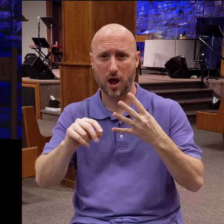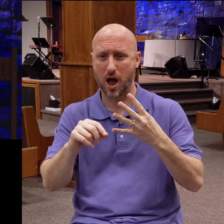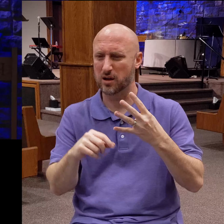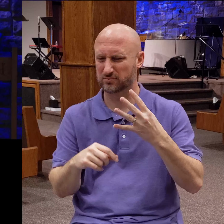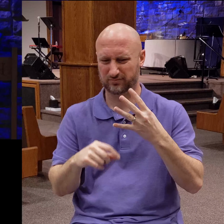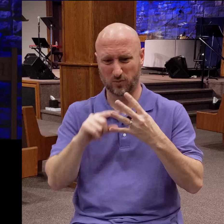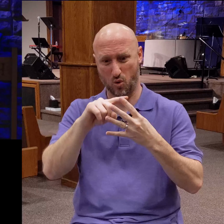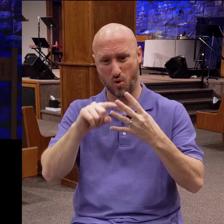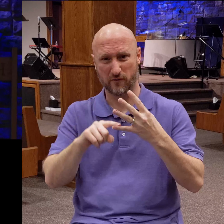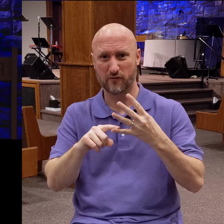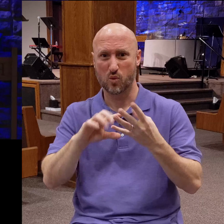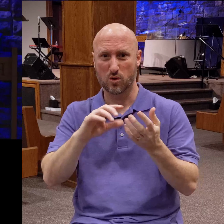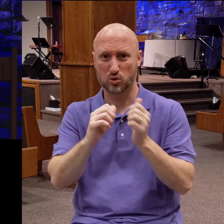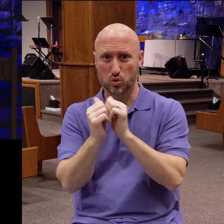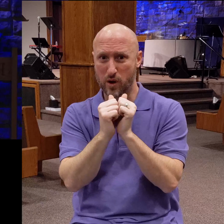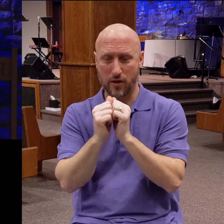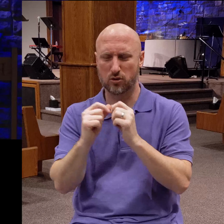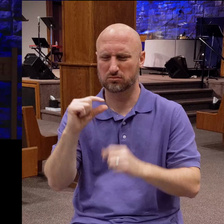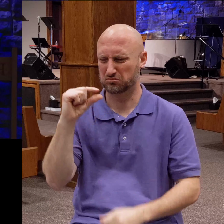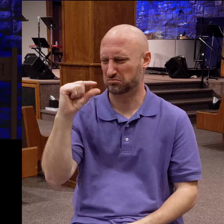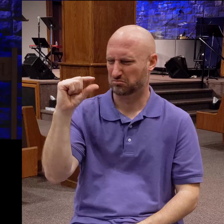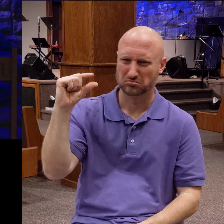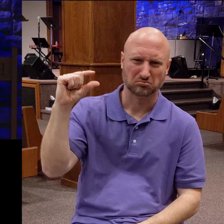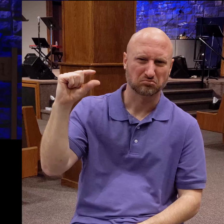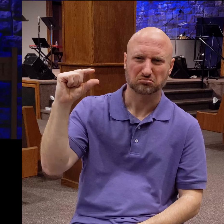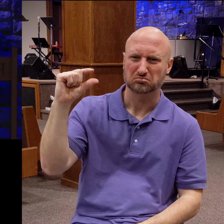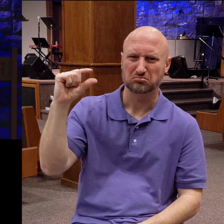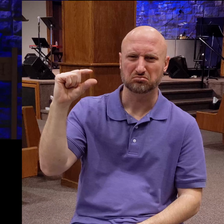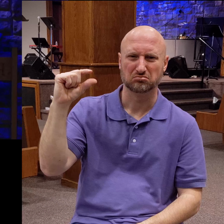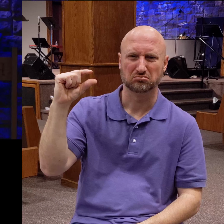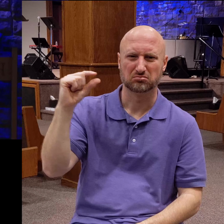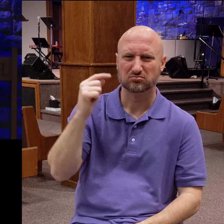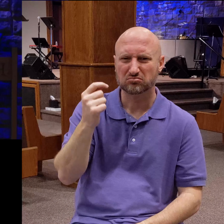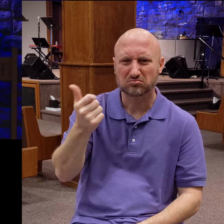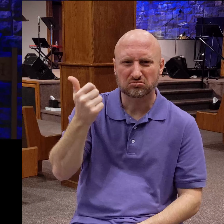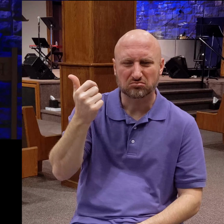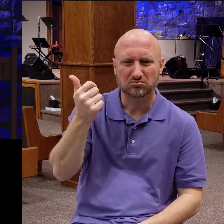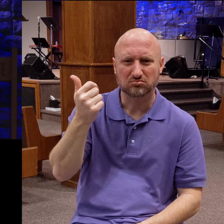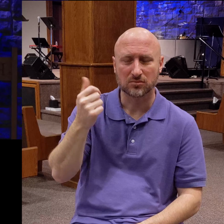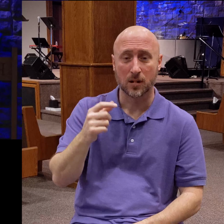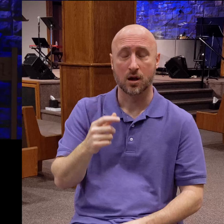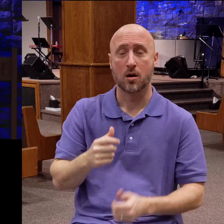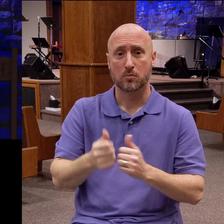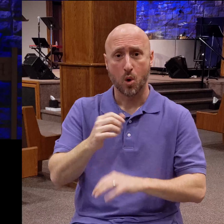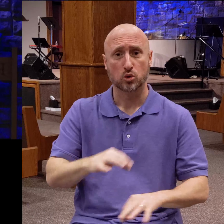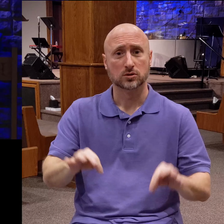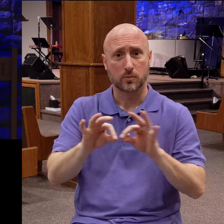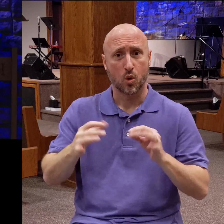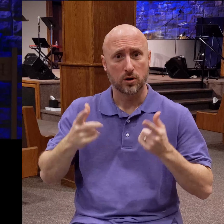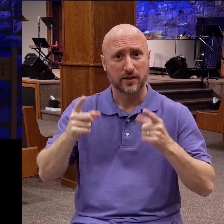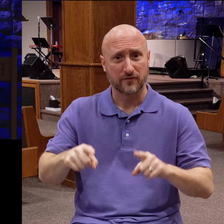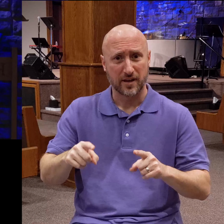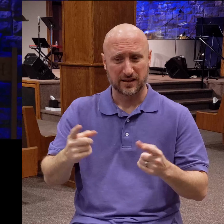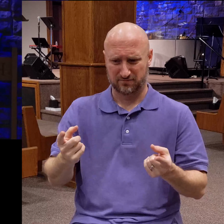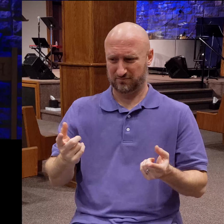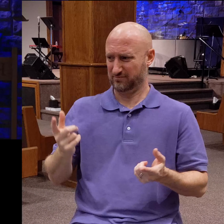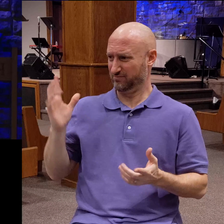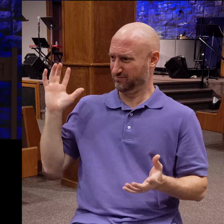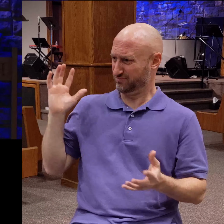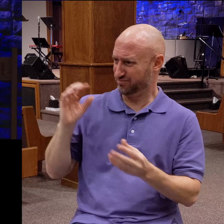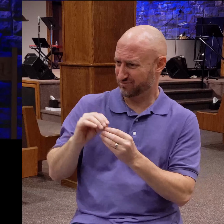of the most significant thing that's happened in the history of humanity. And there's a